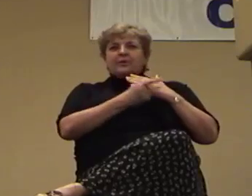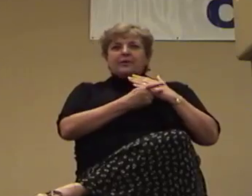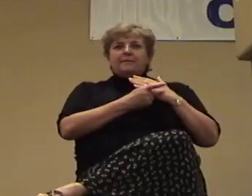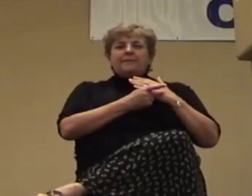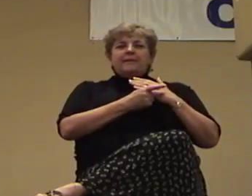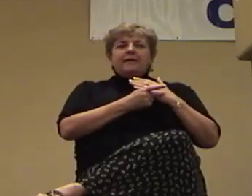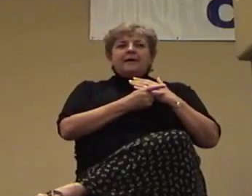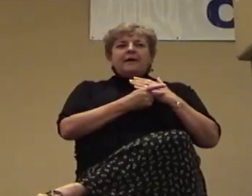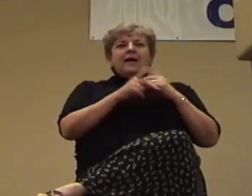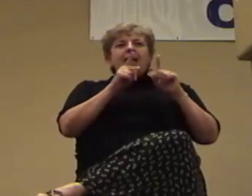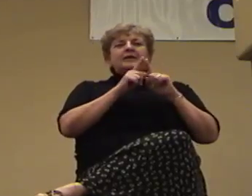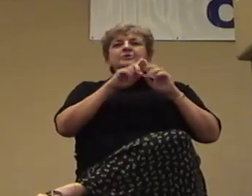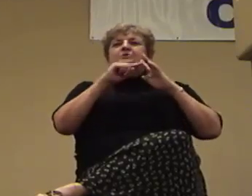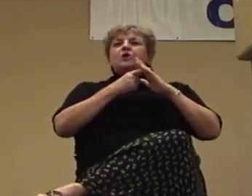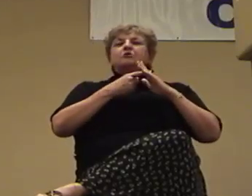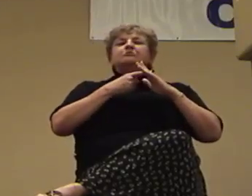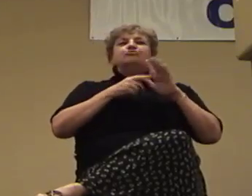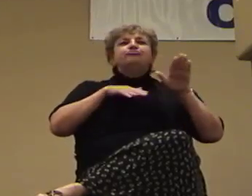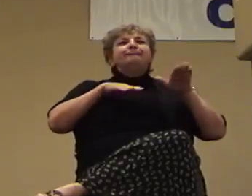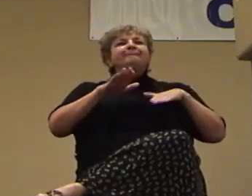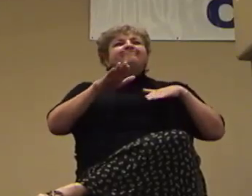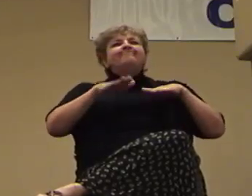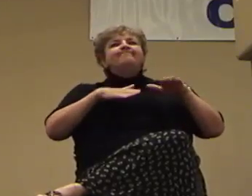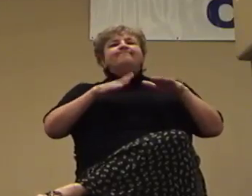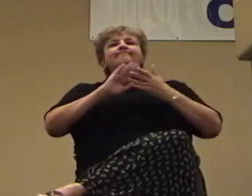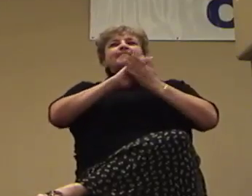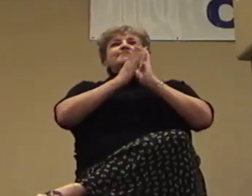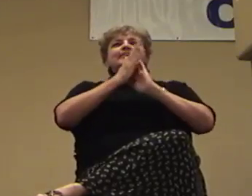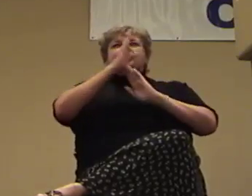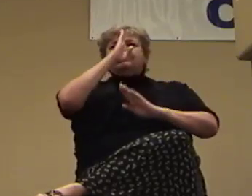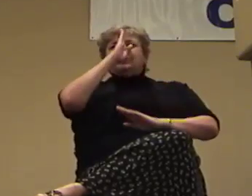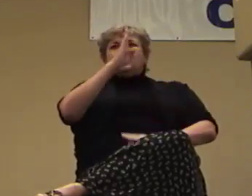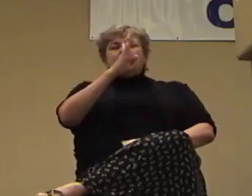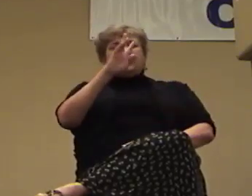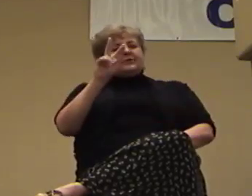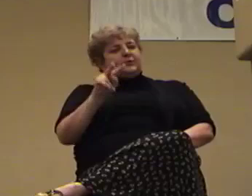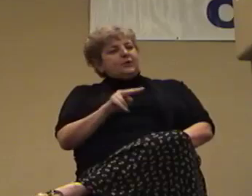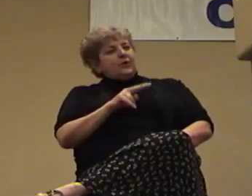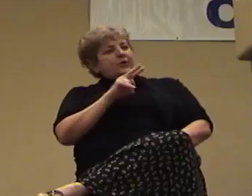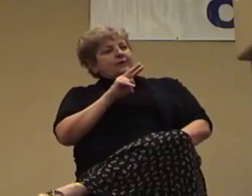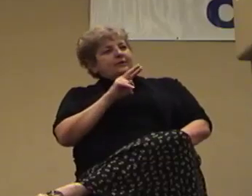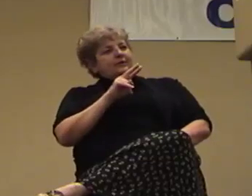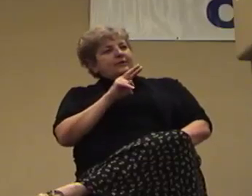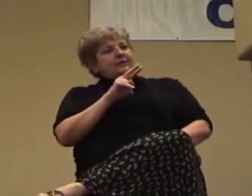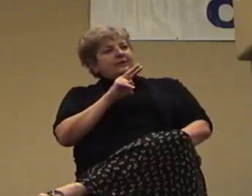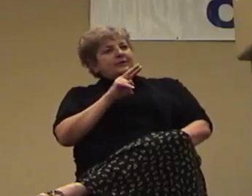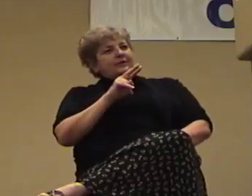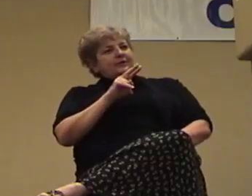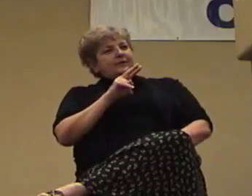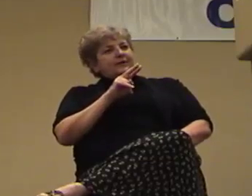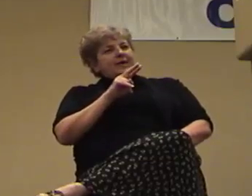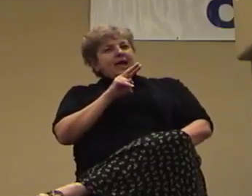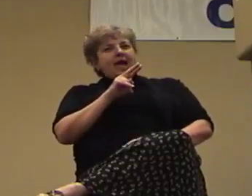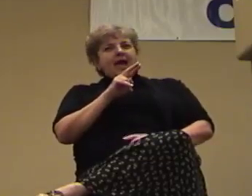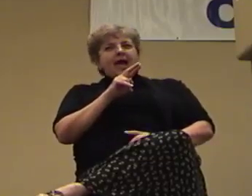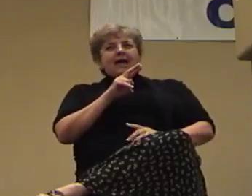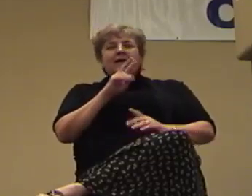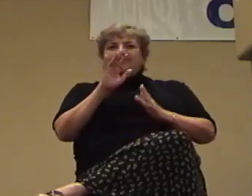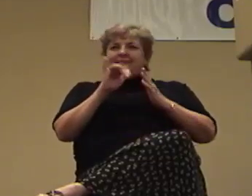own grace, in her own dignity. Looking her in the eye as she blows out that flickering one-year flame, that is a spiritual